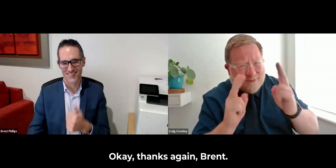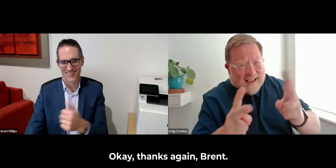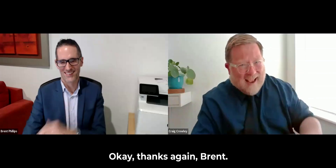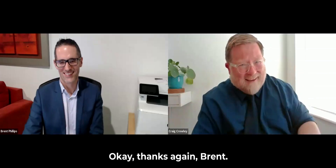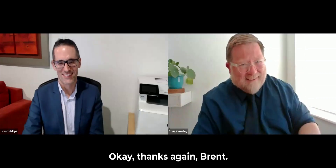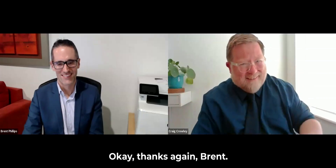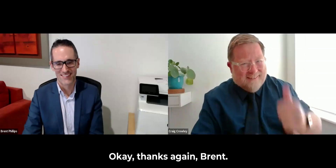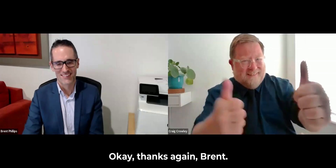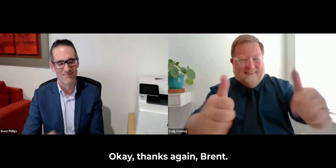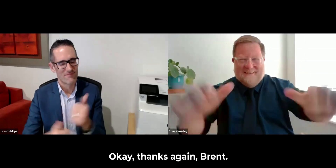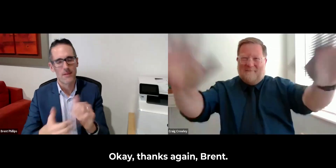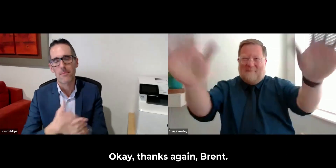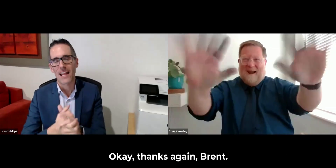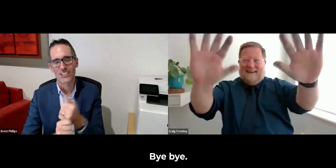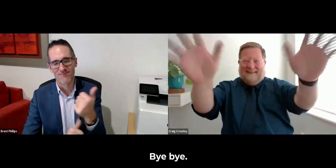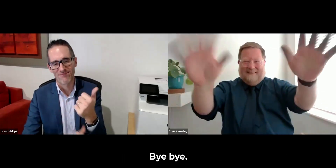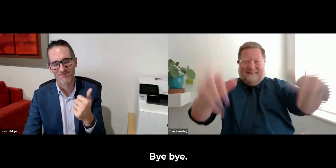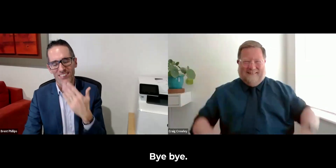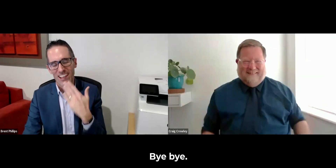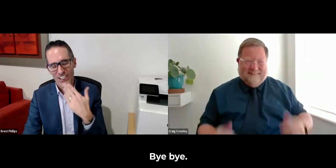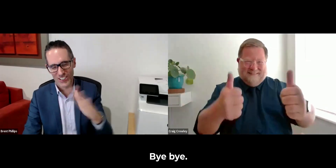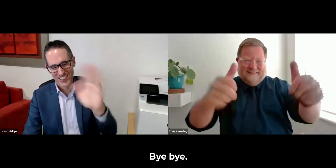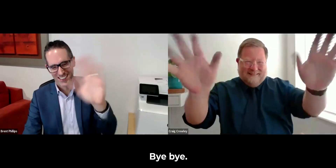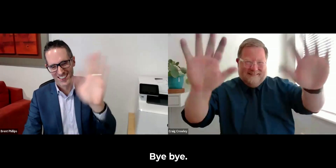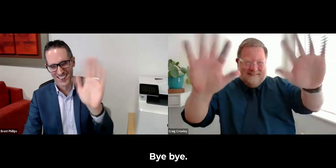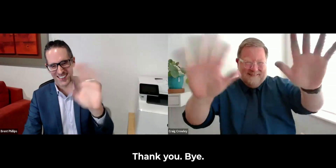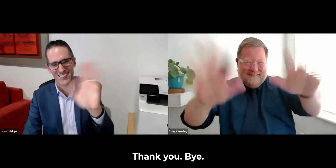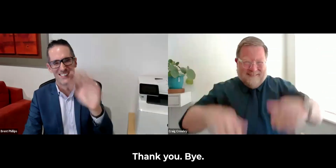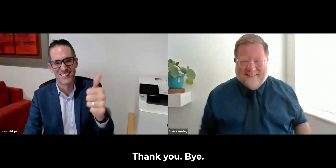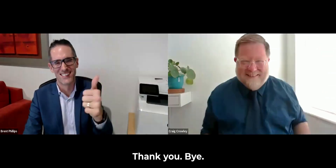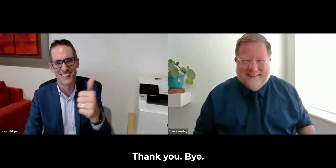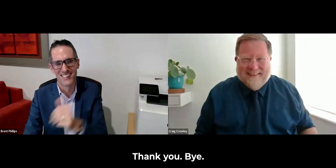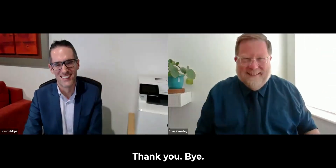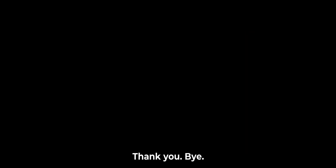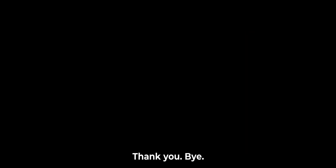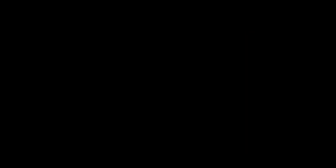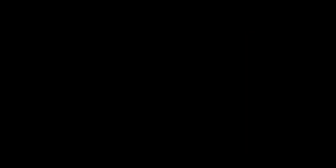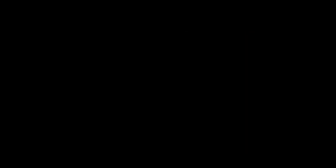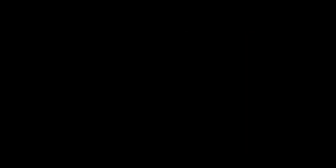Okay, thanks again, Brent. Bye-bye. Thank you. Bye bye.